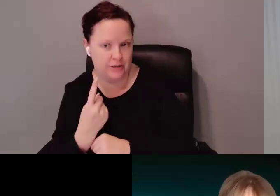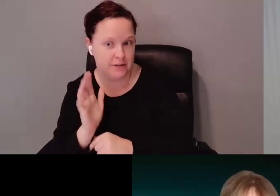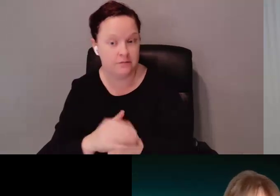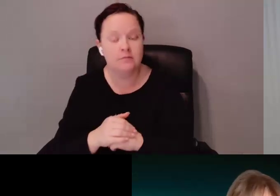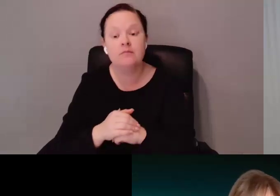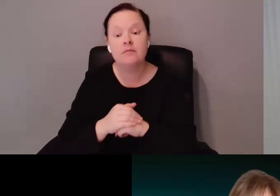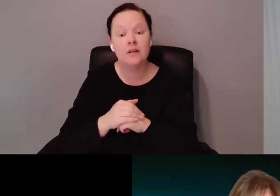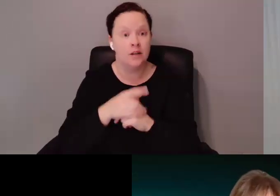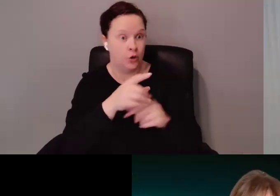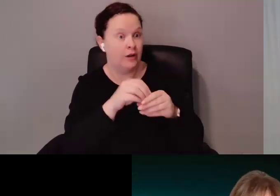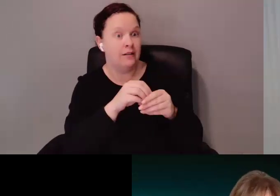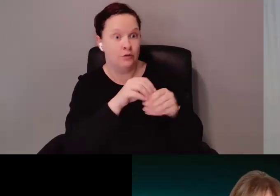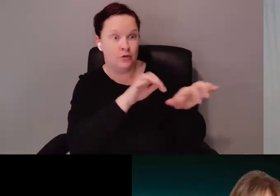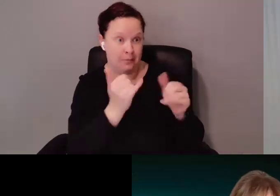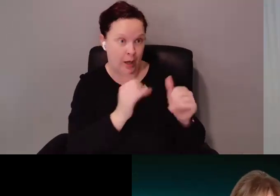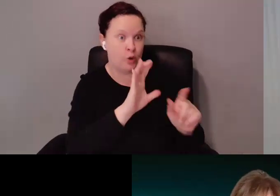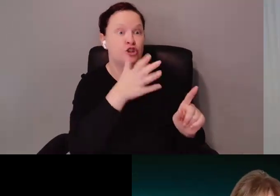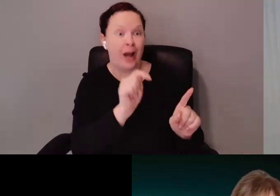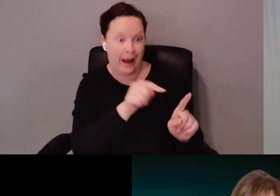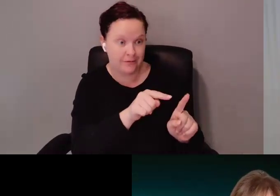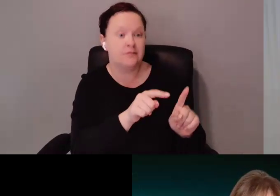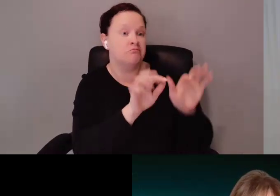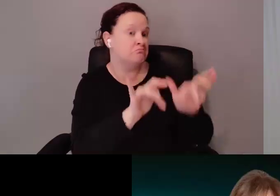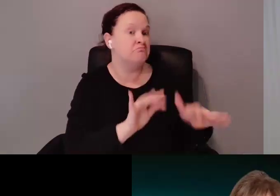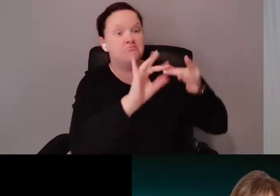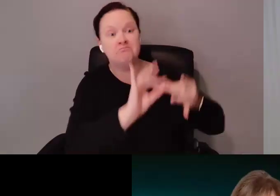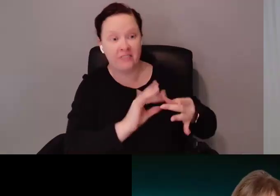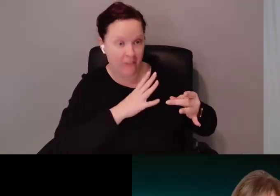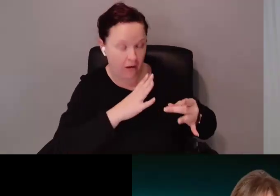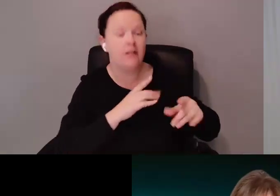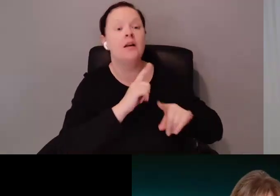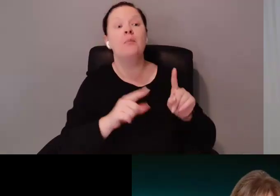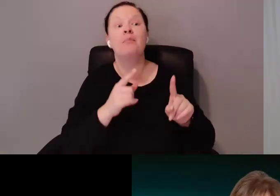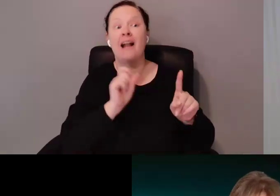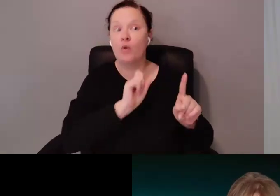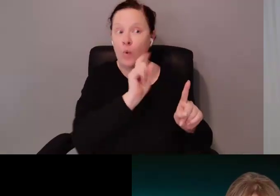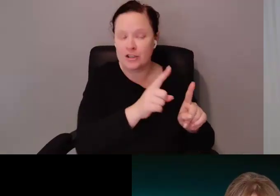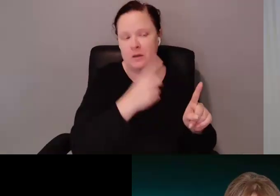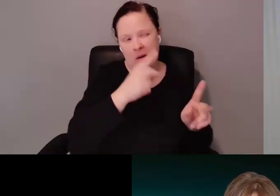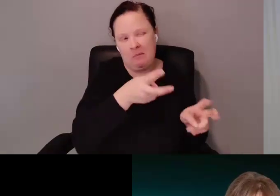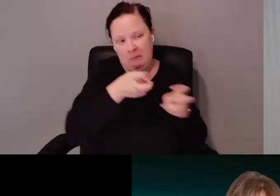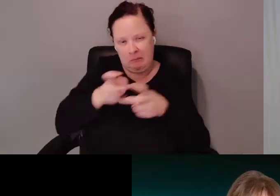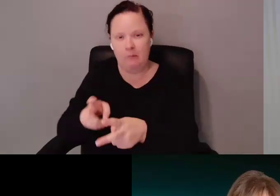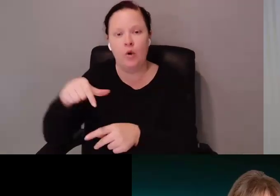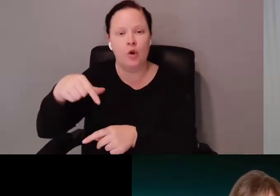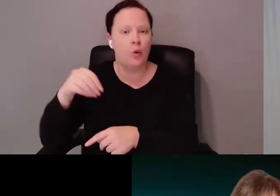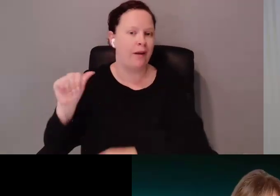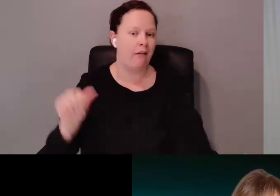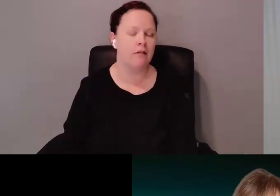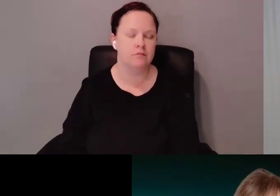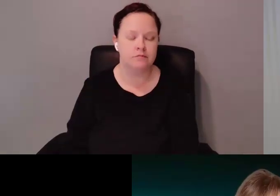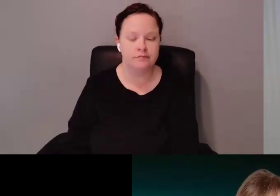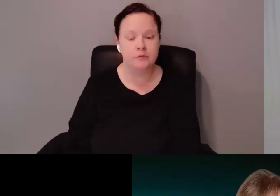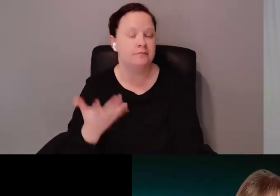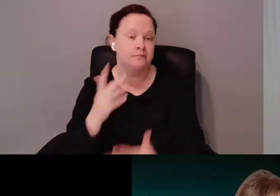in the chat right now. If you want to move over to the Q&A, perfect, but you're okay if you're in the chat too.